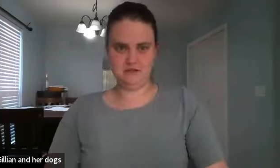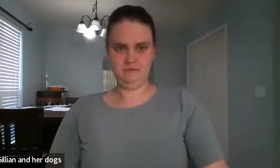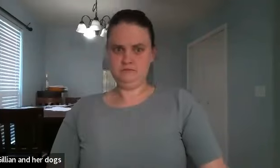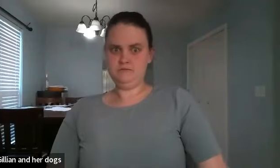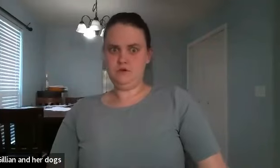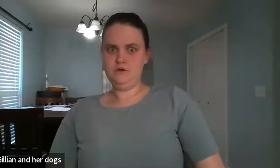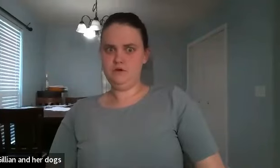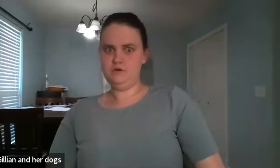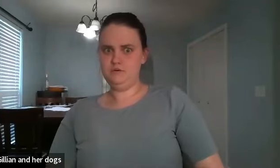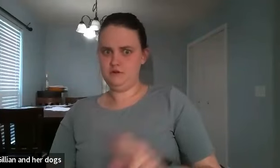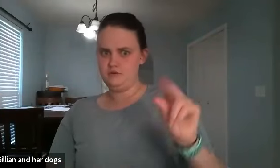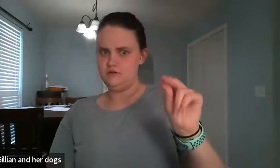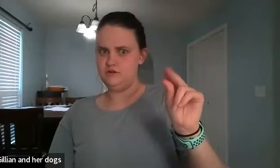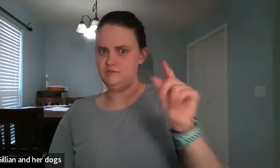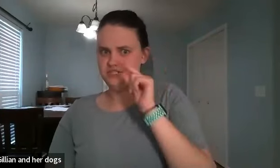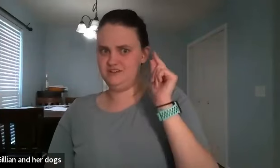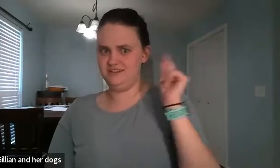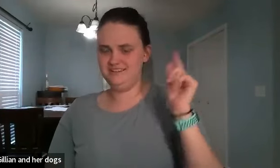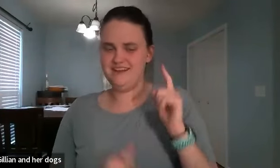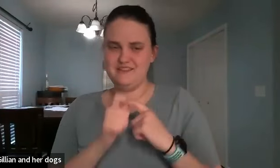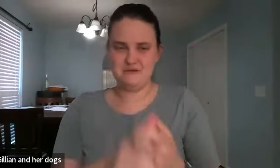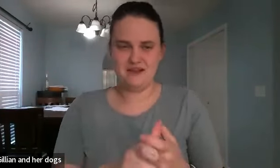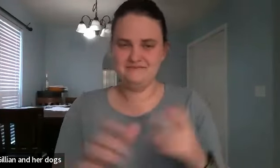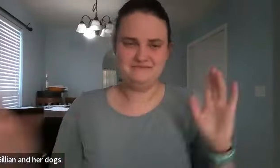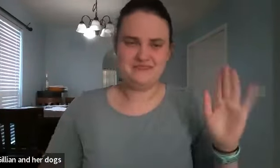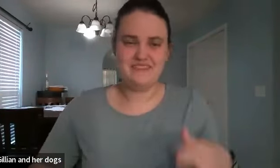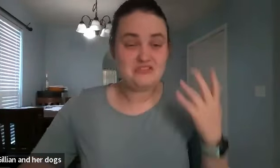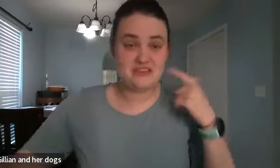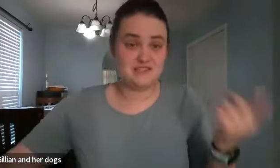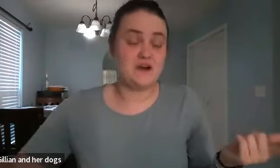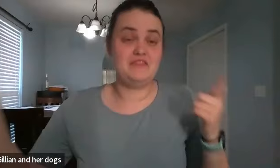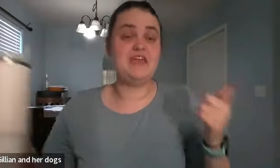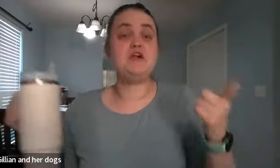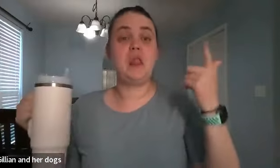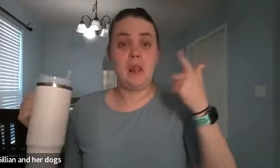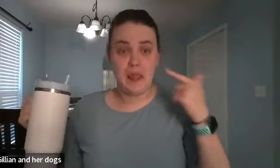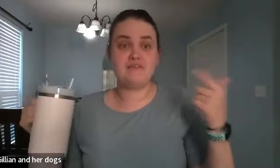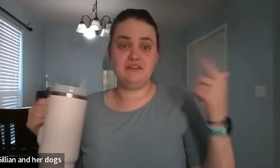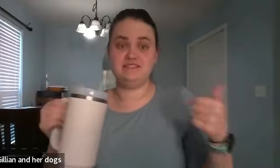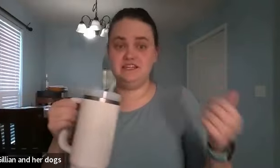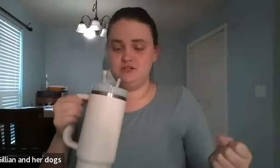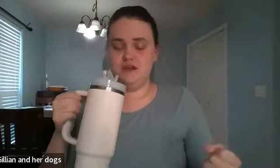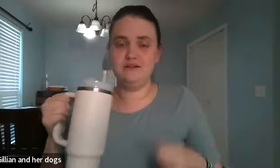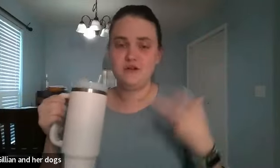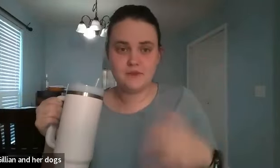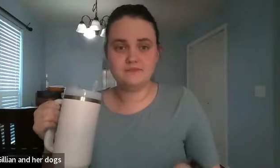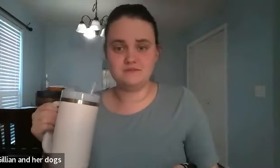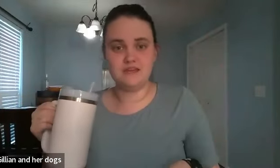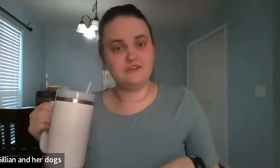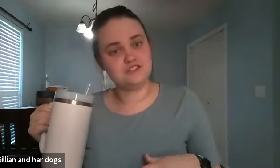like, no, Miss Jillian. And then they run and they think it's funny. They are laughing as they do it. And they'll come up to me and they'll just